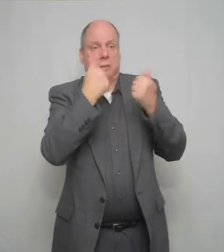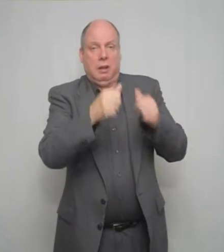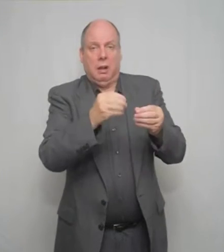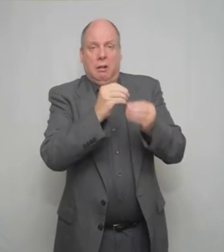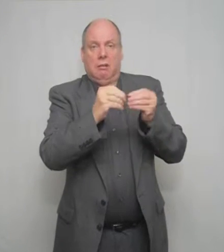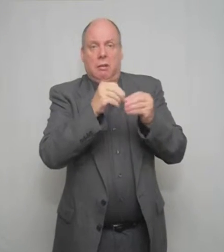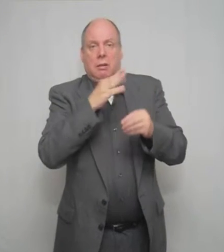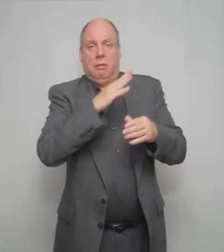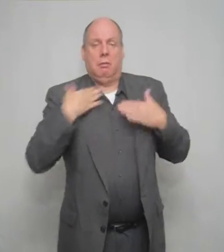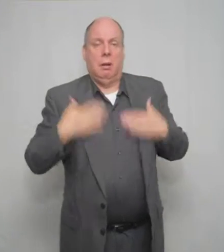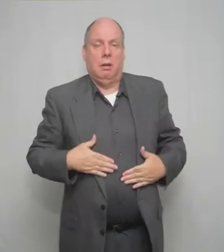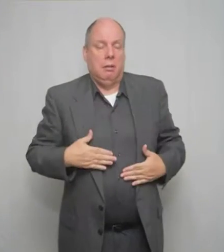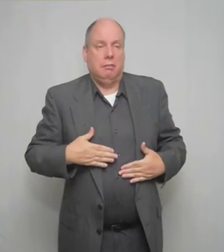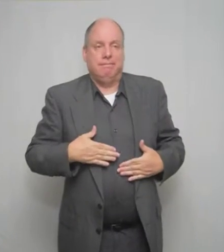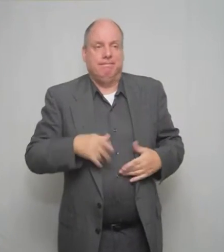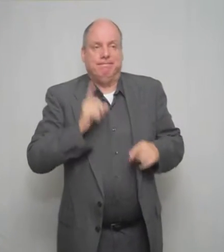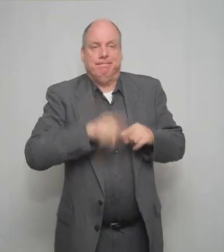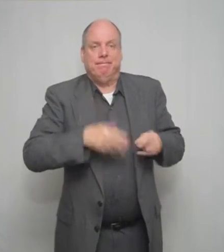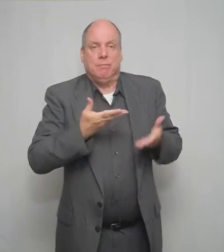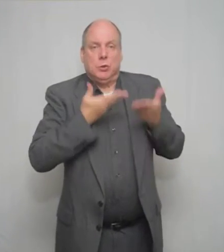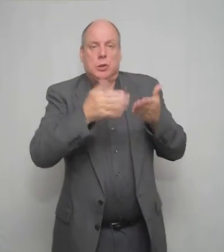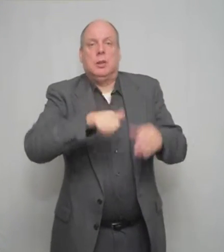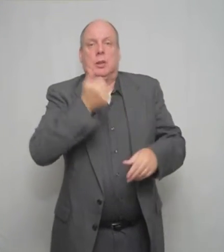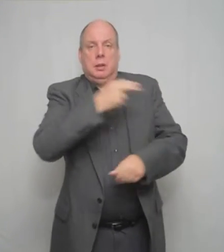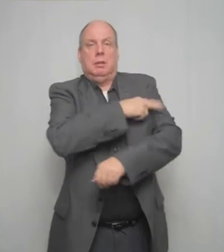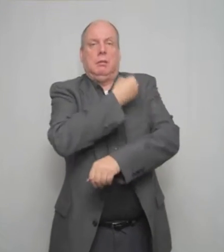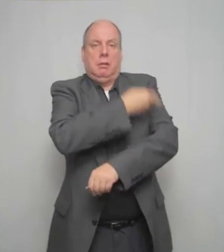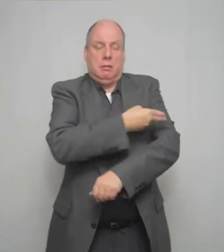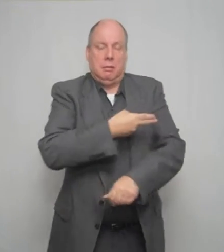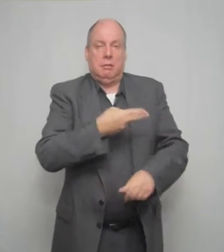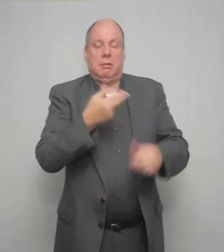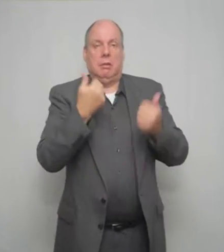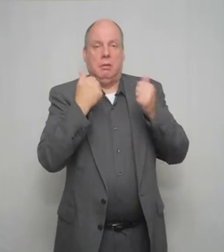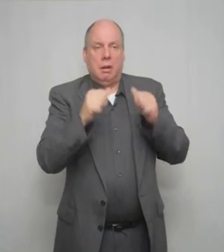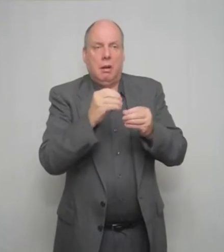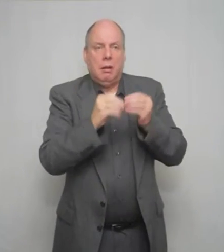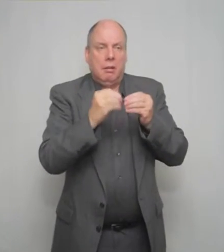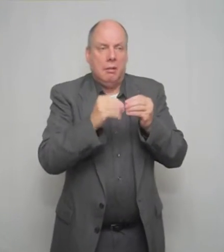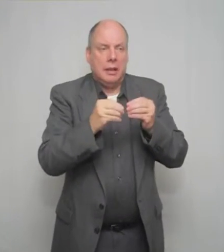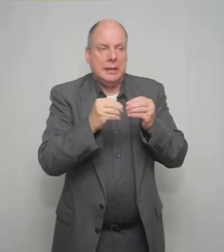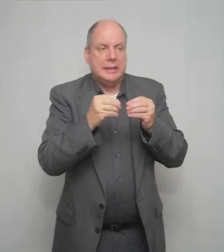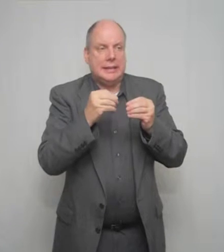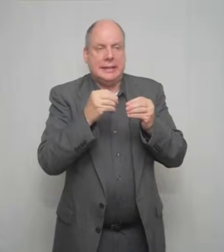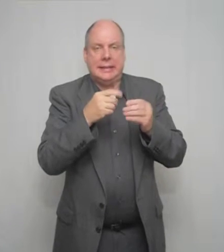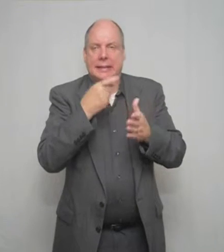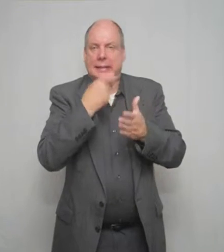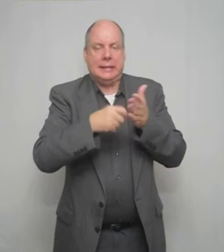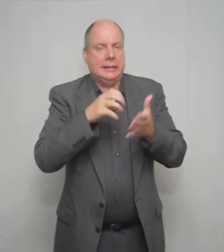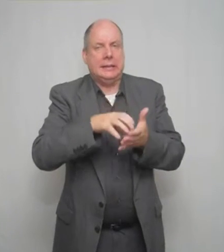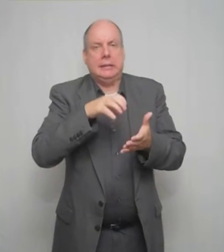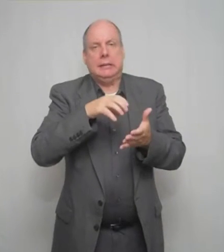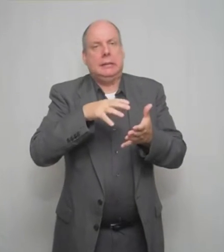to a hospital. And they tried to work on him, but he was injured too badly, so they took him to another